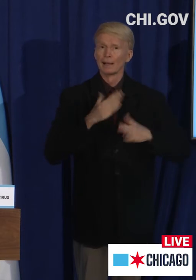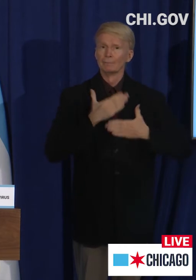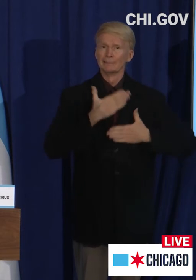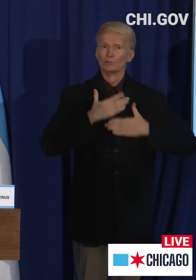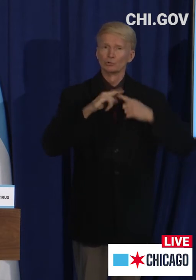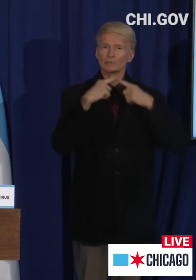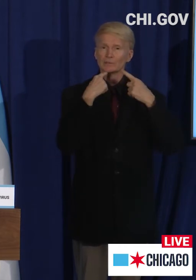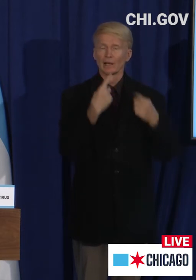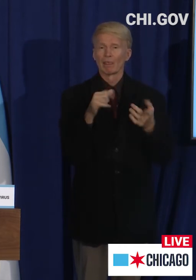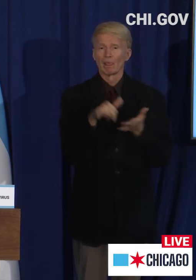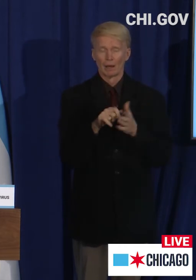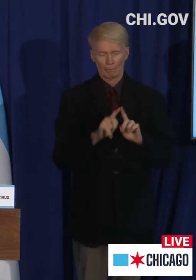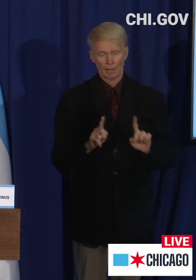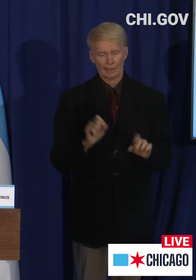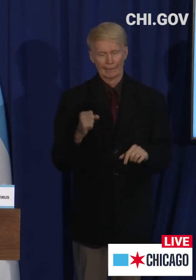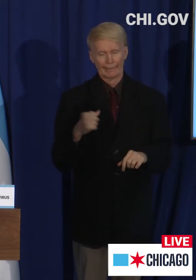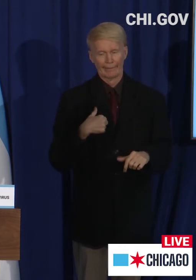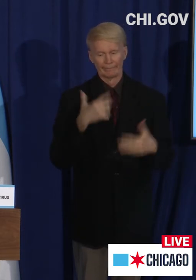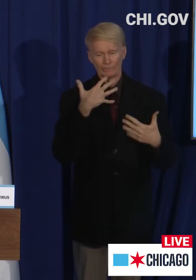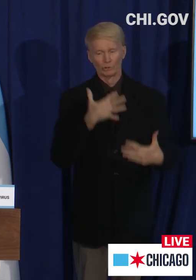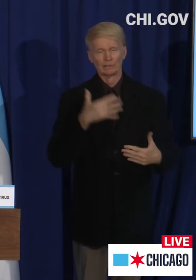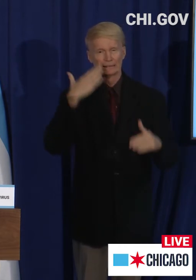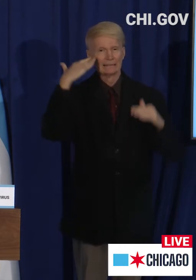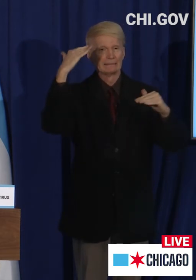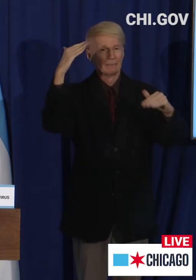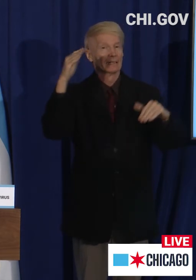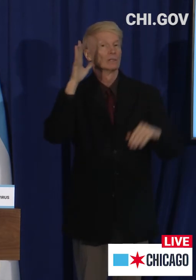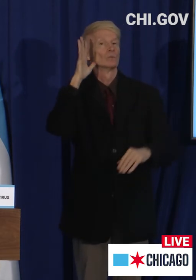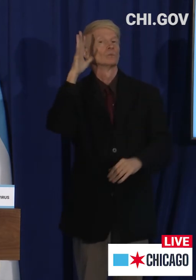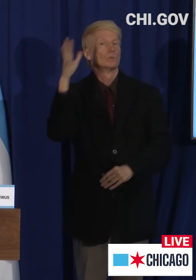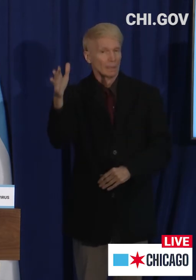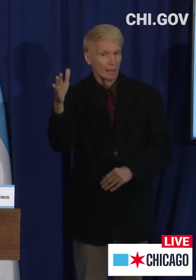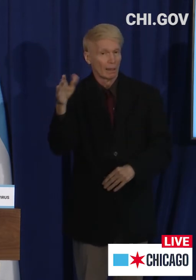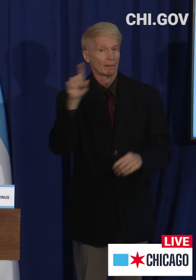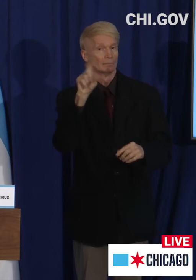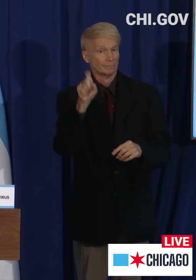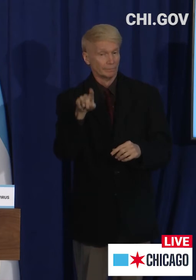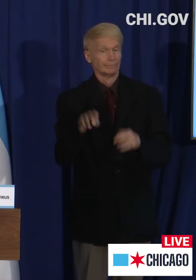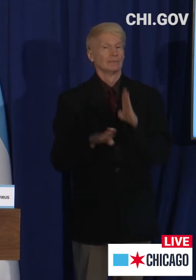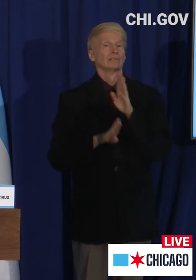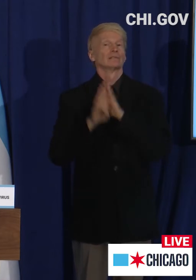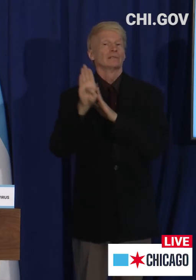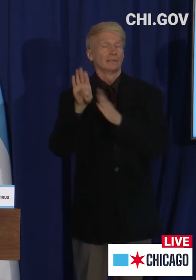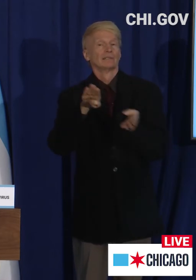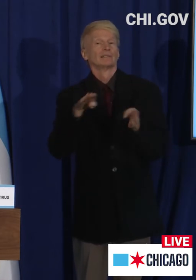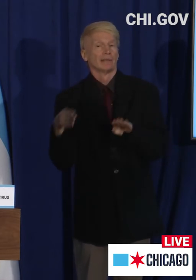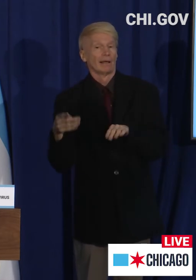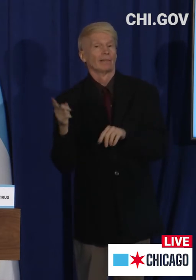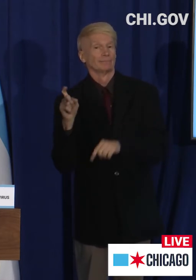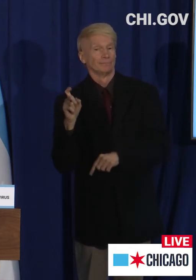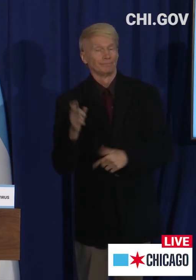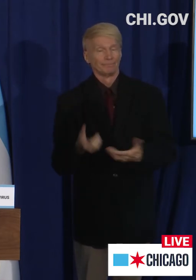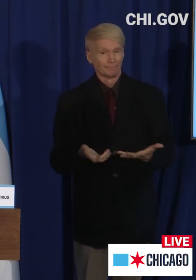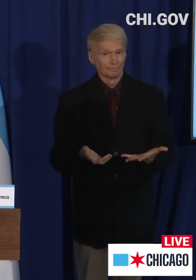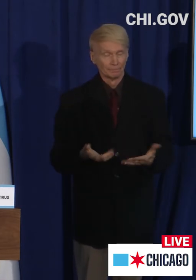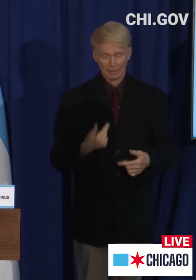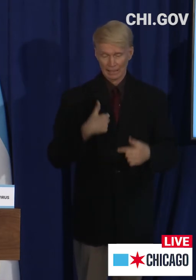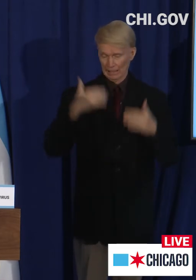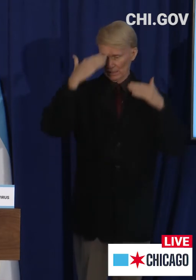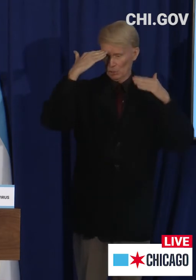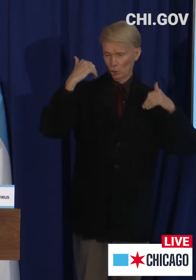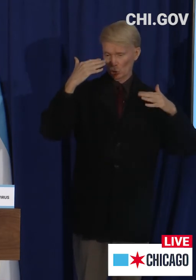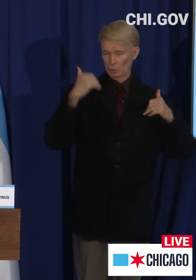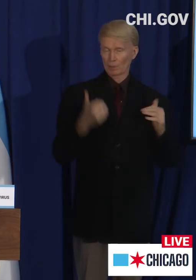But unfortunately, I do expect that we're going to see some increases in deaths. My hope is that this will not be